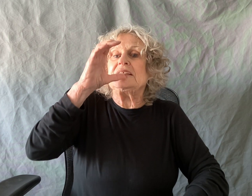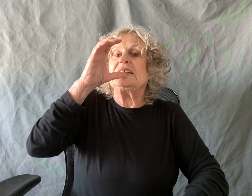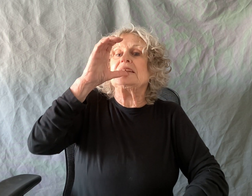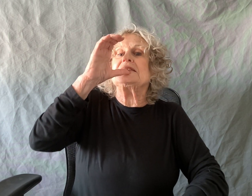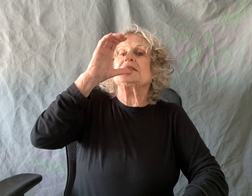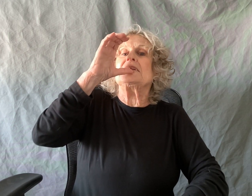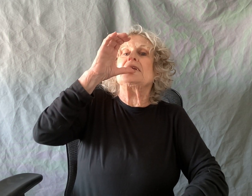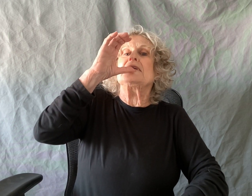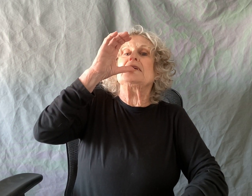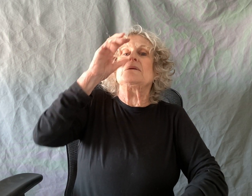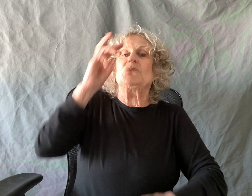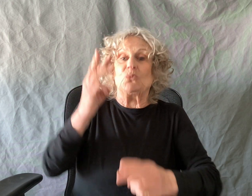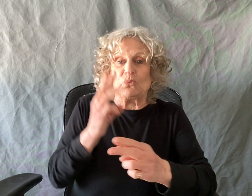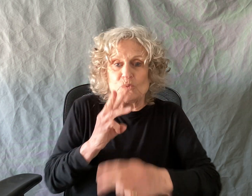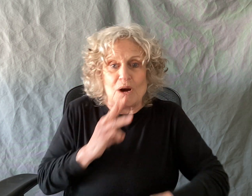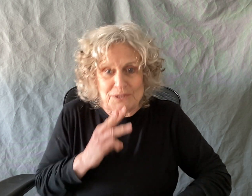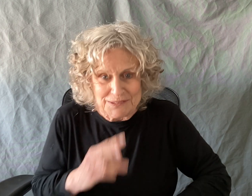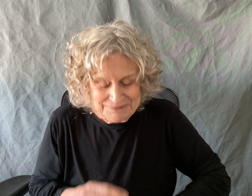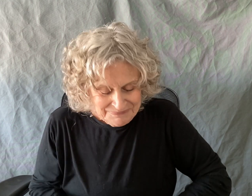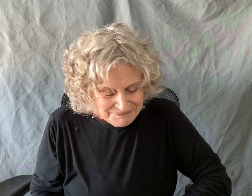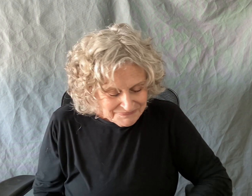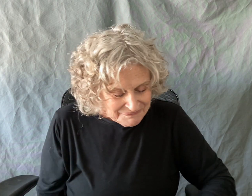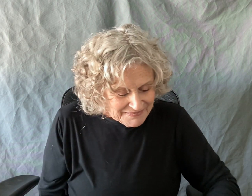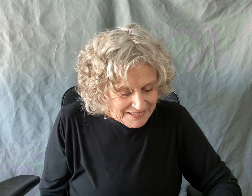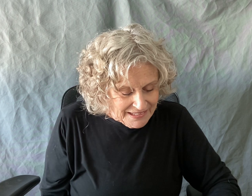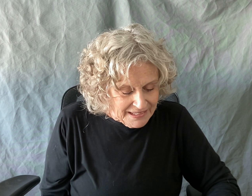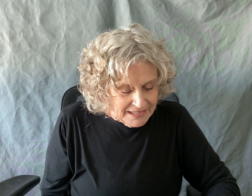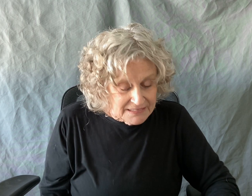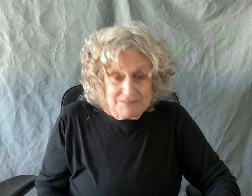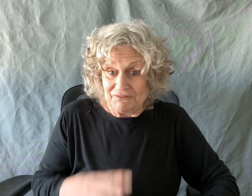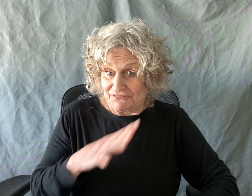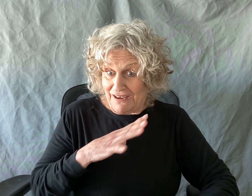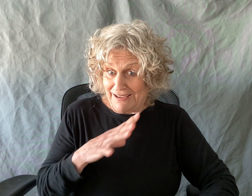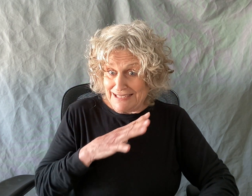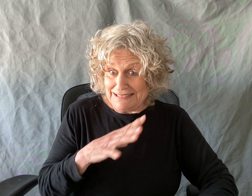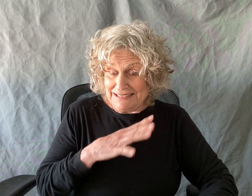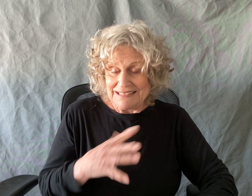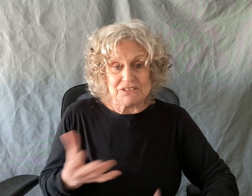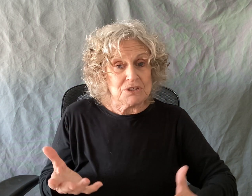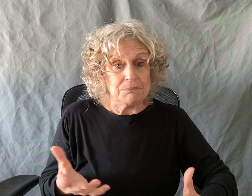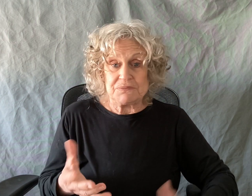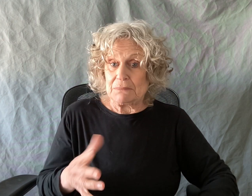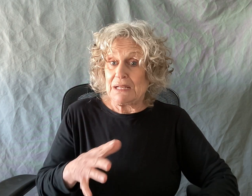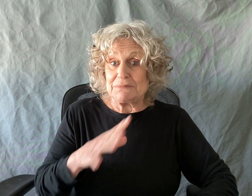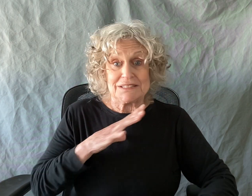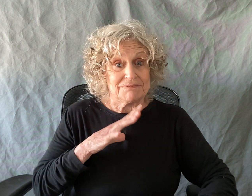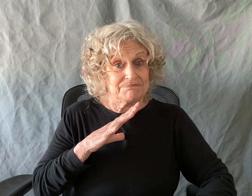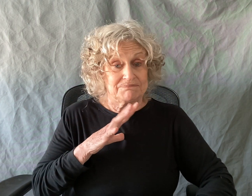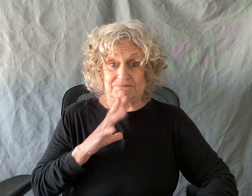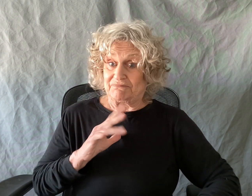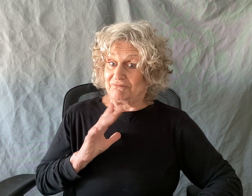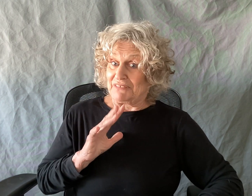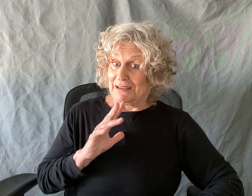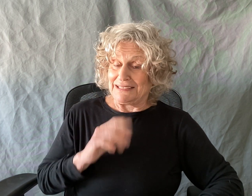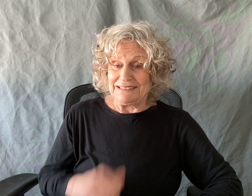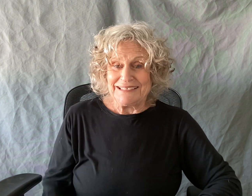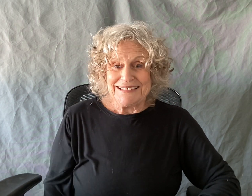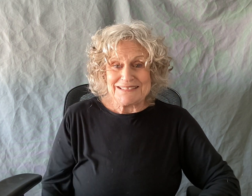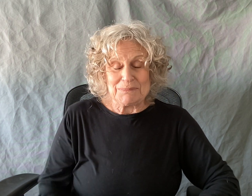drink some water. And fine. Now, sometimes it's fine, sometimes